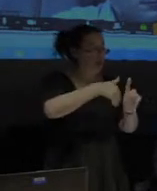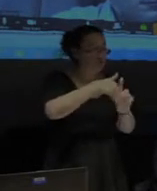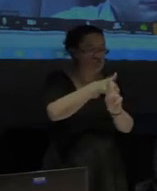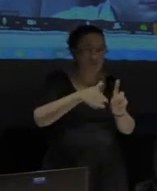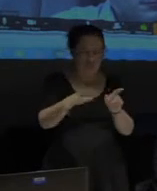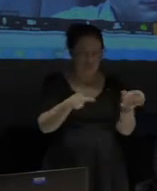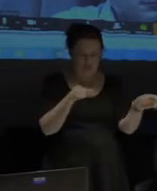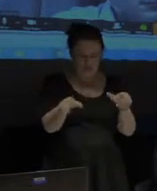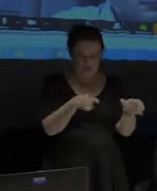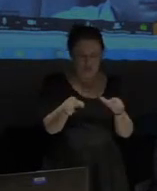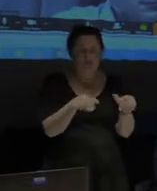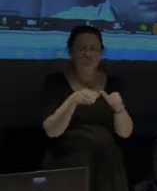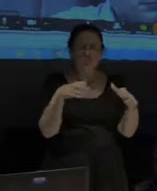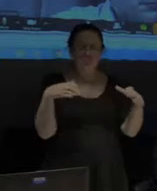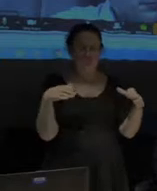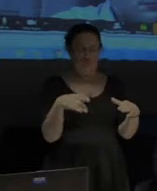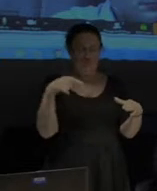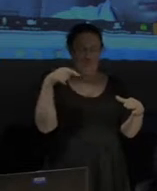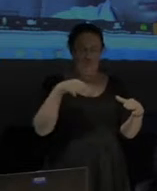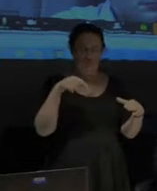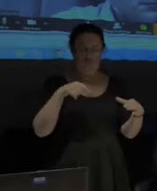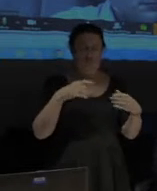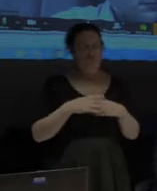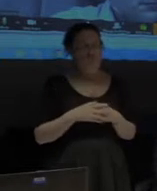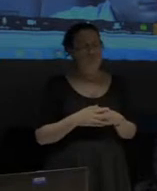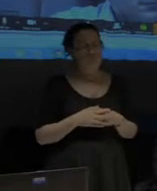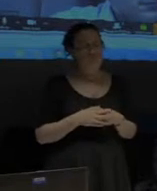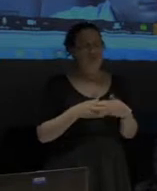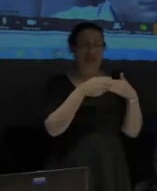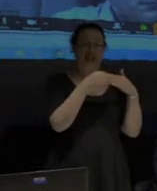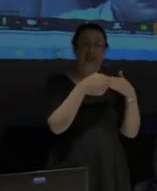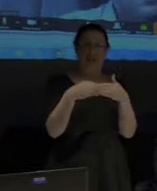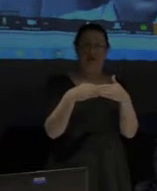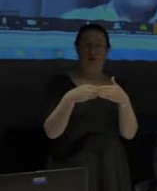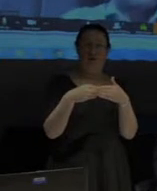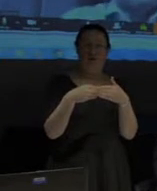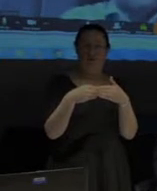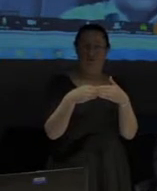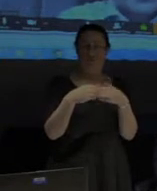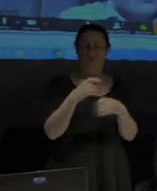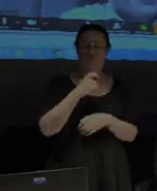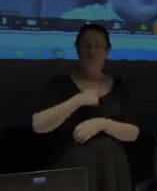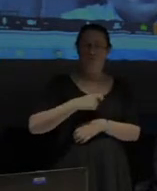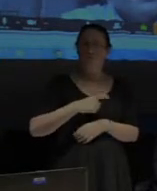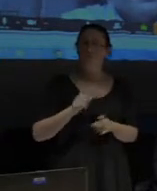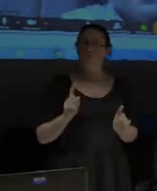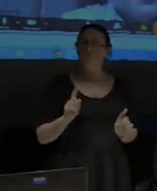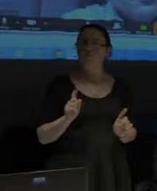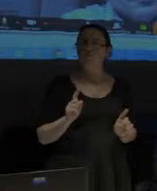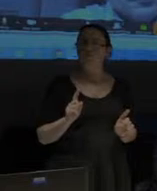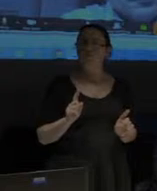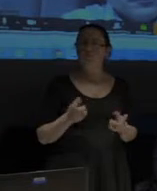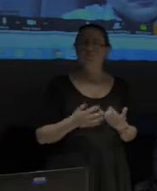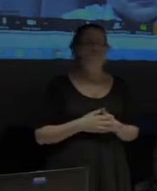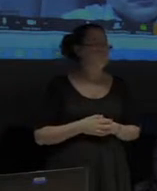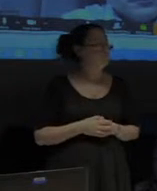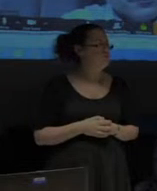What actually is the role of the leader in this